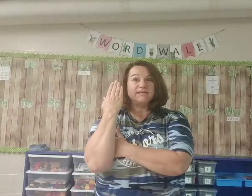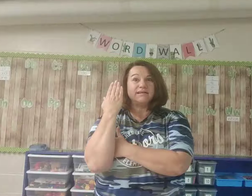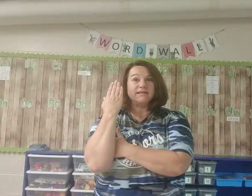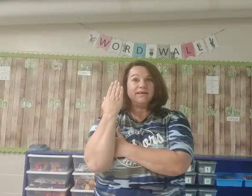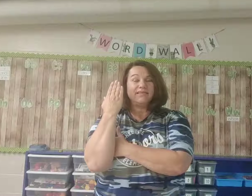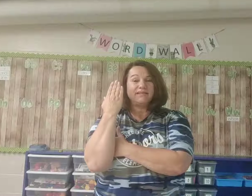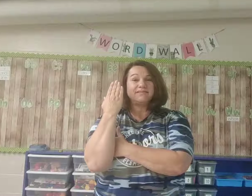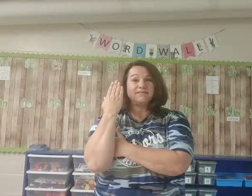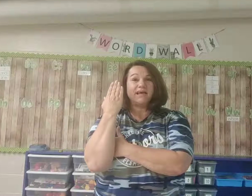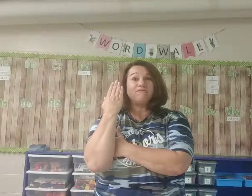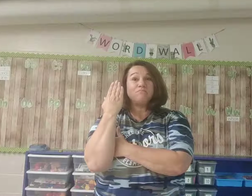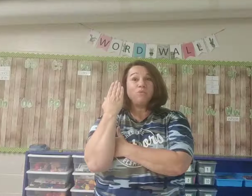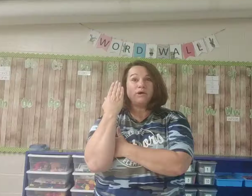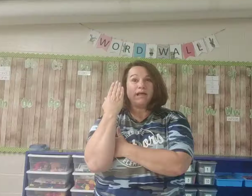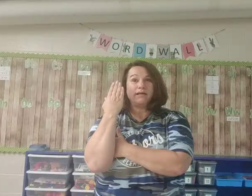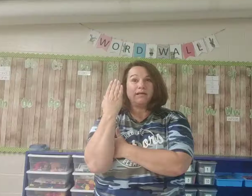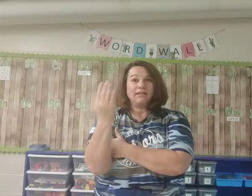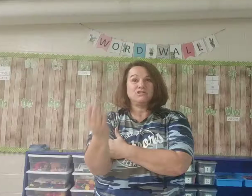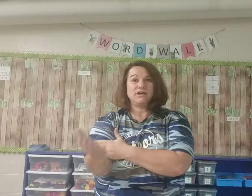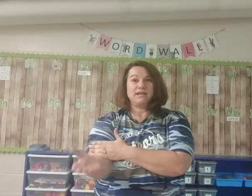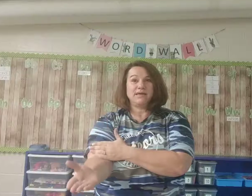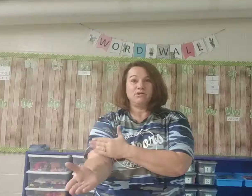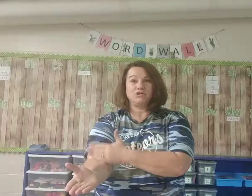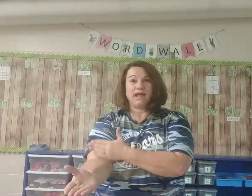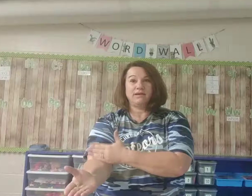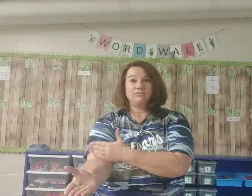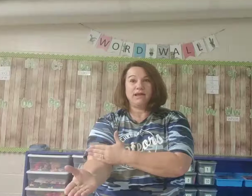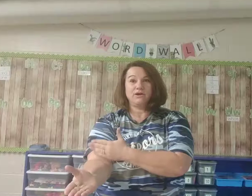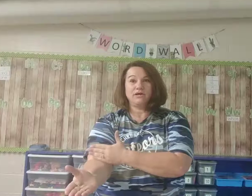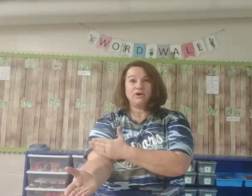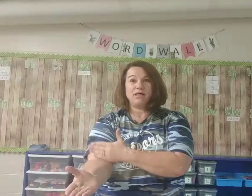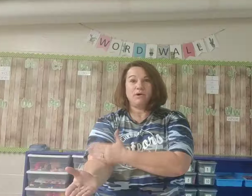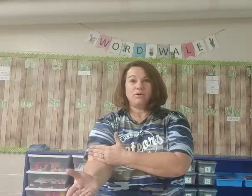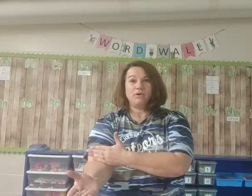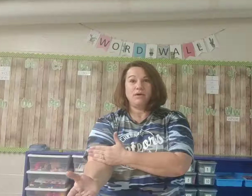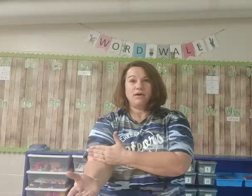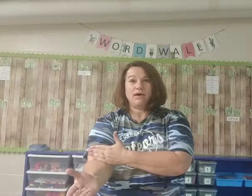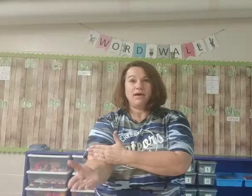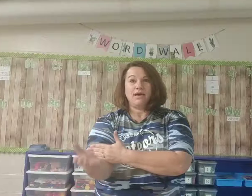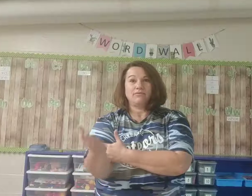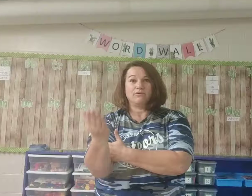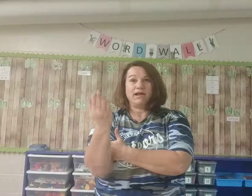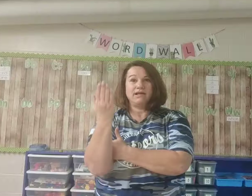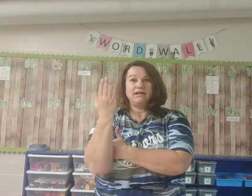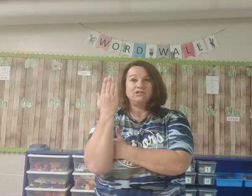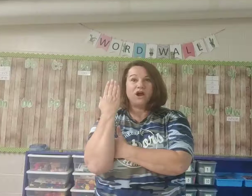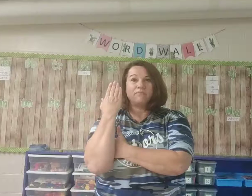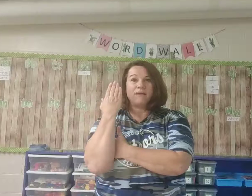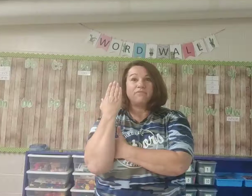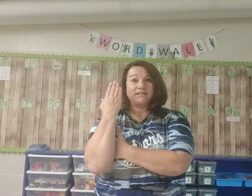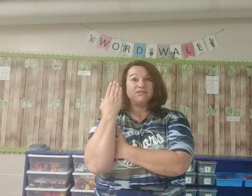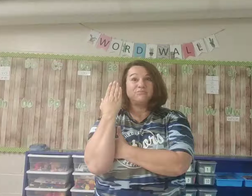it? That's the sign for morning. Let's try that again. Put your hand right here in your elbow and raise your arm up. That's good